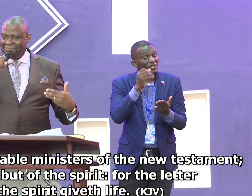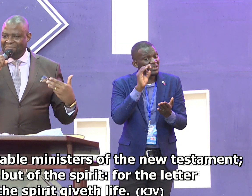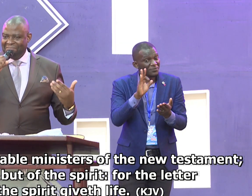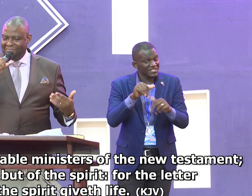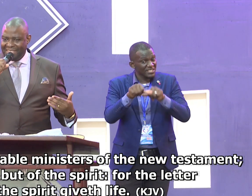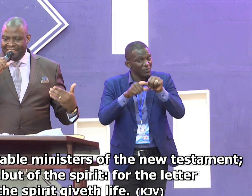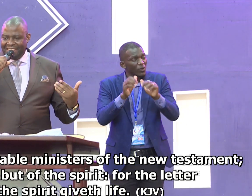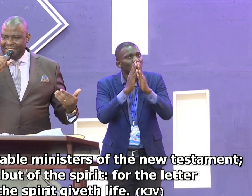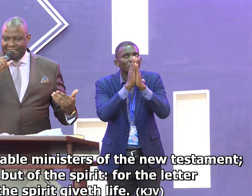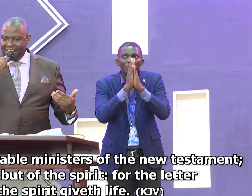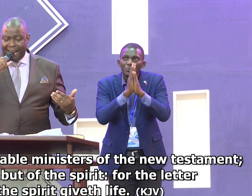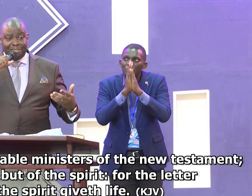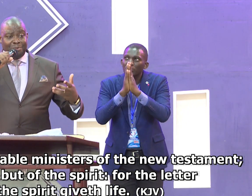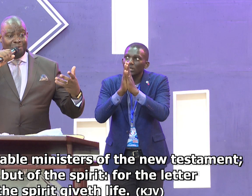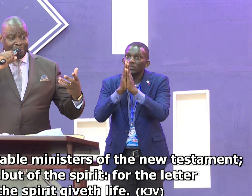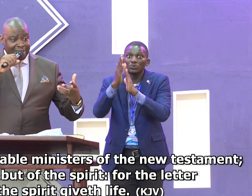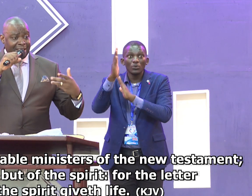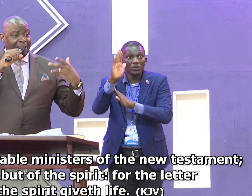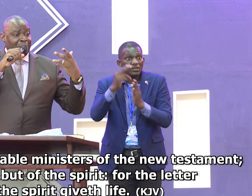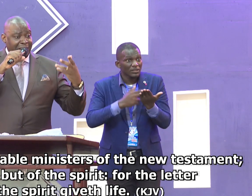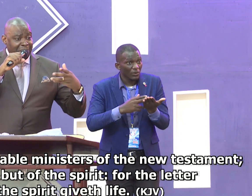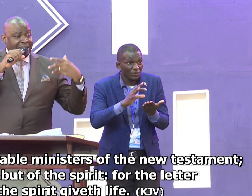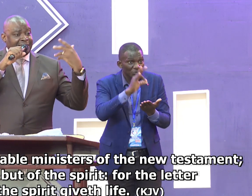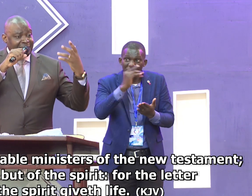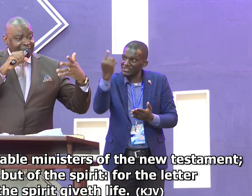When it pertains to intercession,